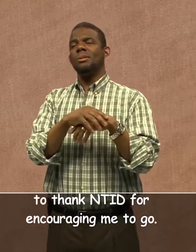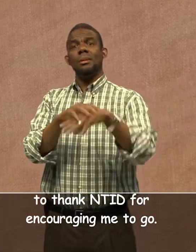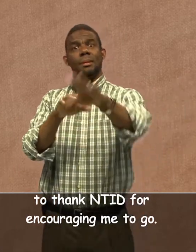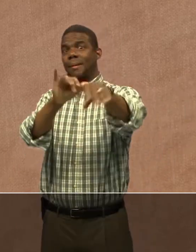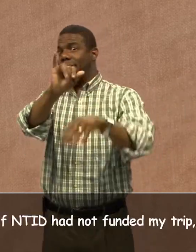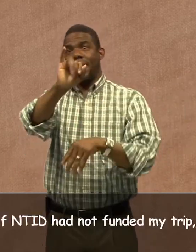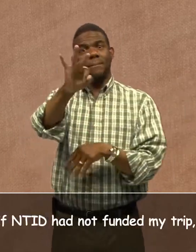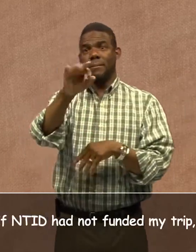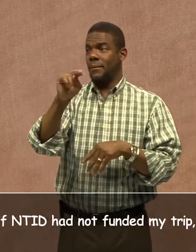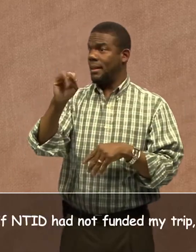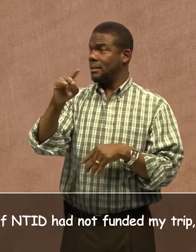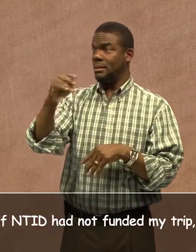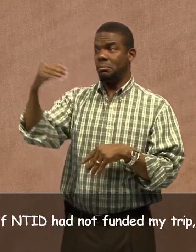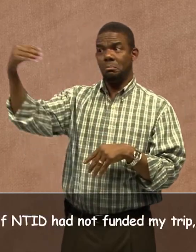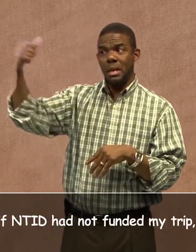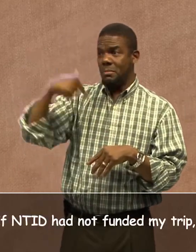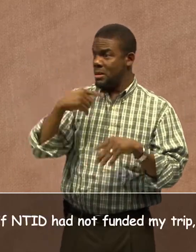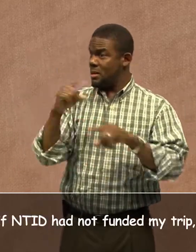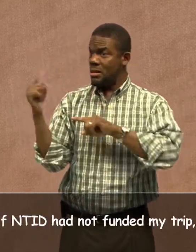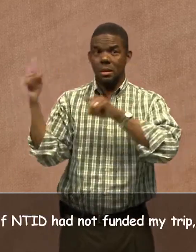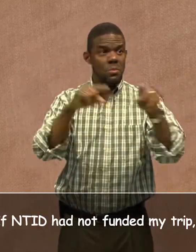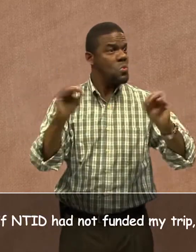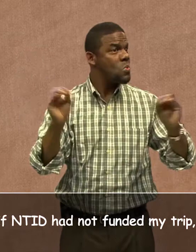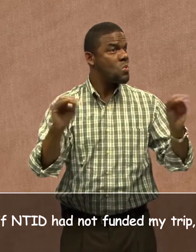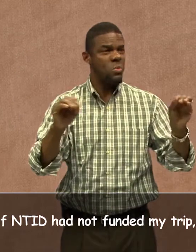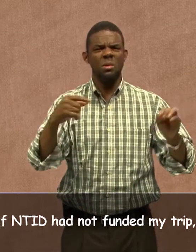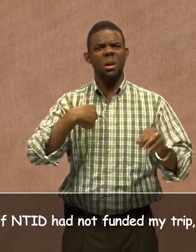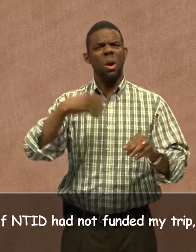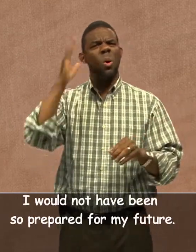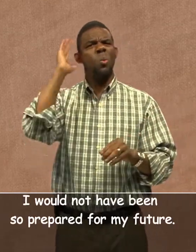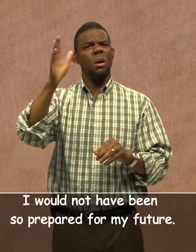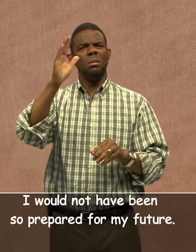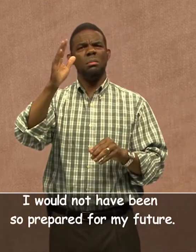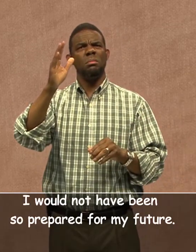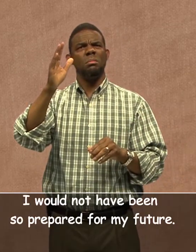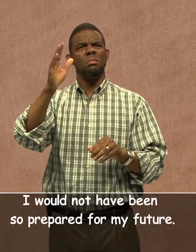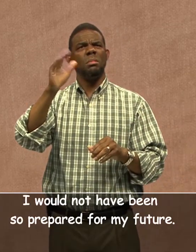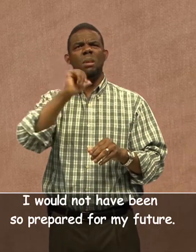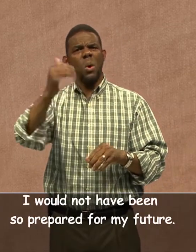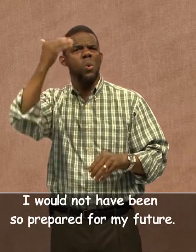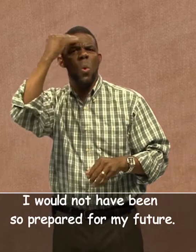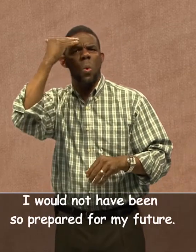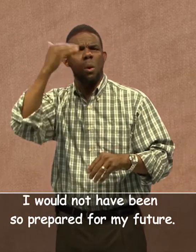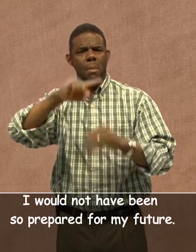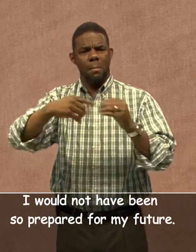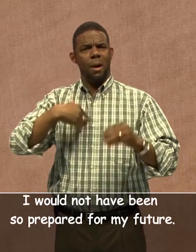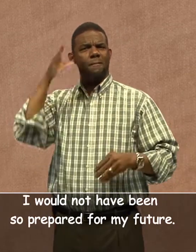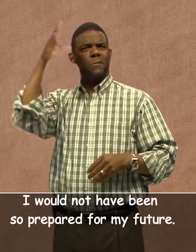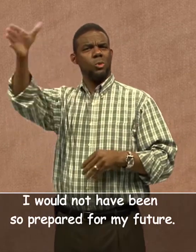If NTID had not funded my trip, I would not have been so prepared for my future.